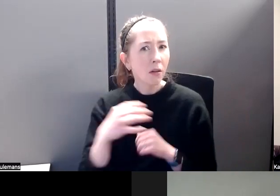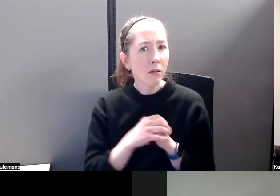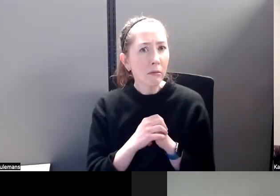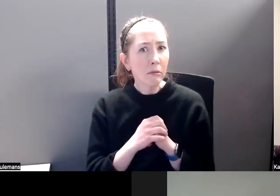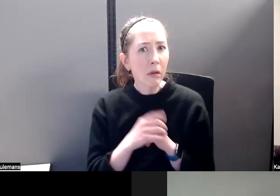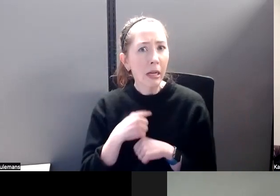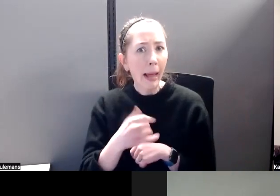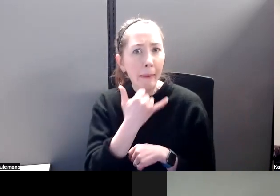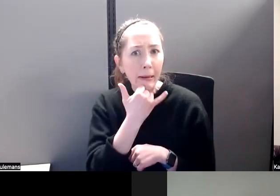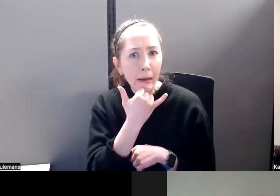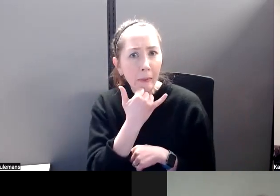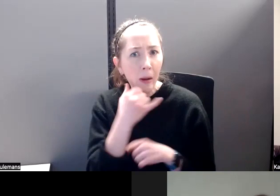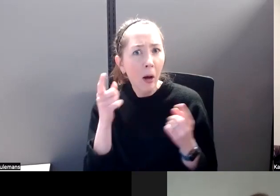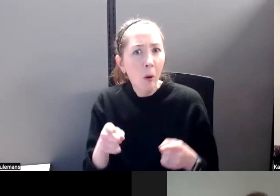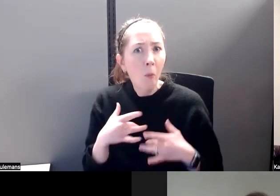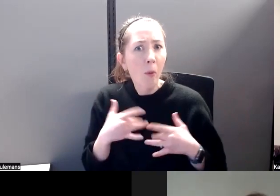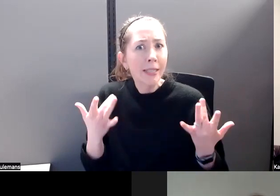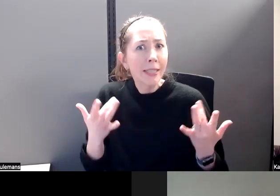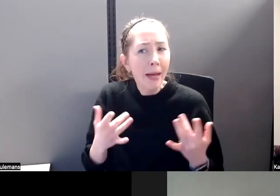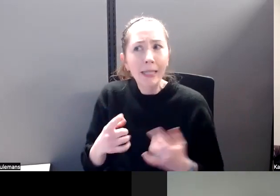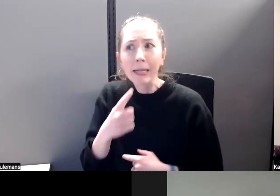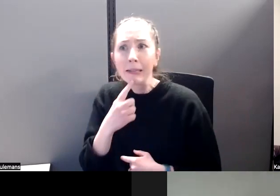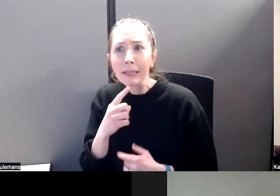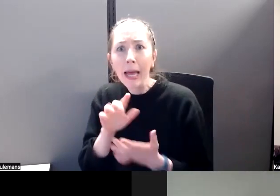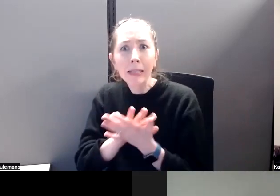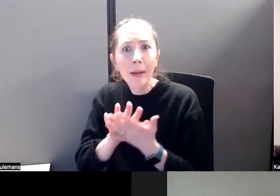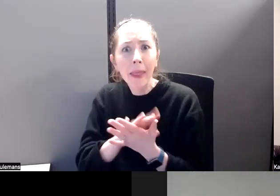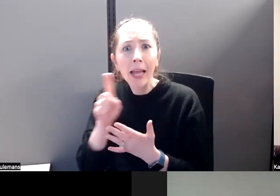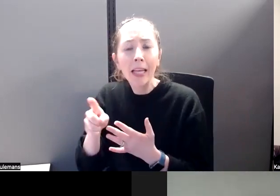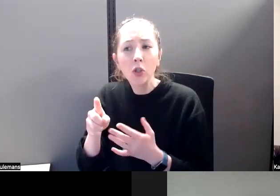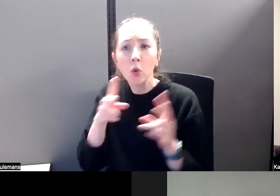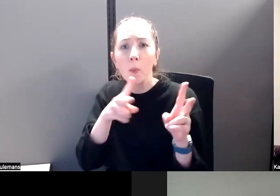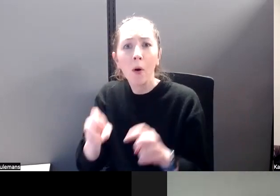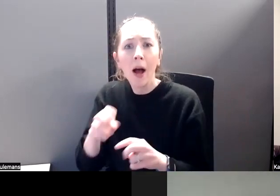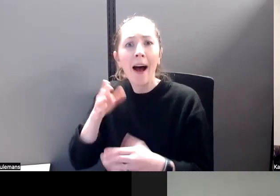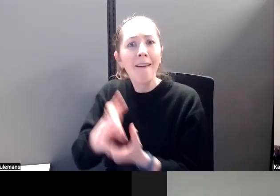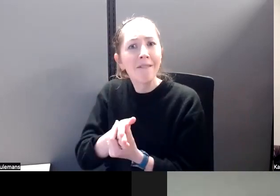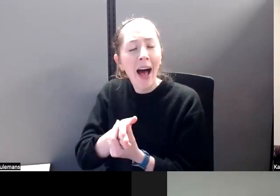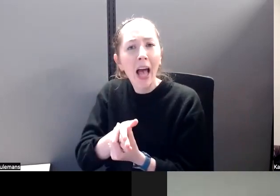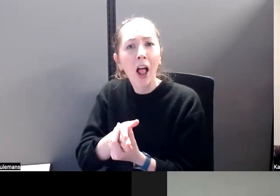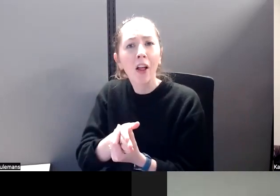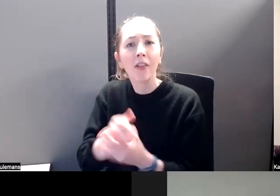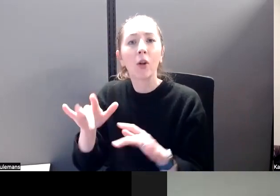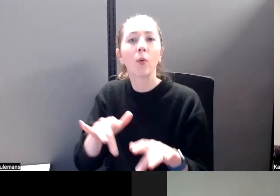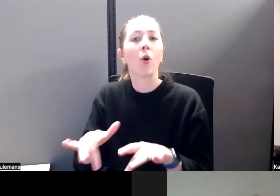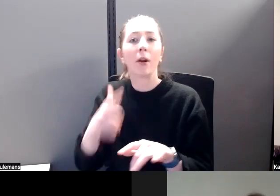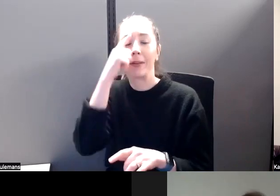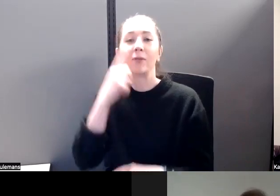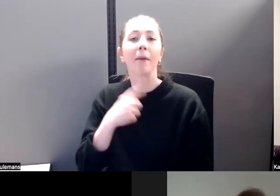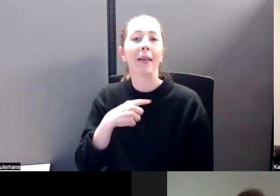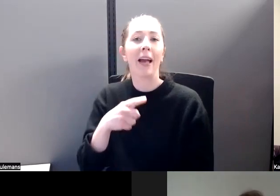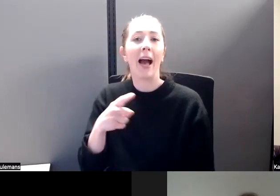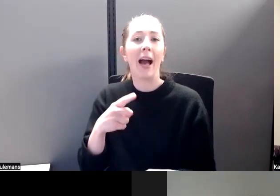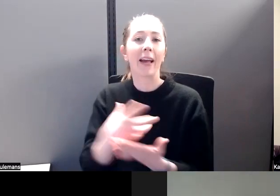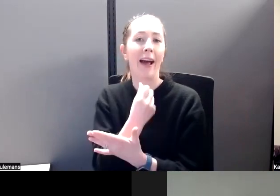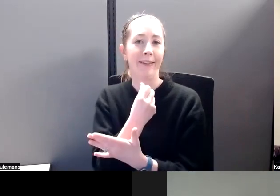I do something wrong? What has happened? Like, did I say something and they need it on file? And they were recording me because they were telling me I got it. I